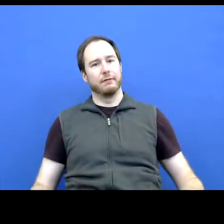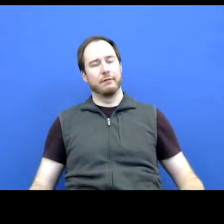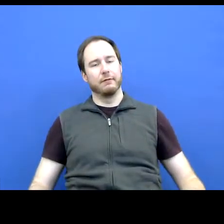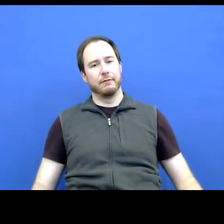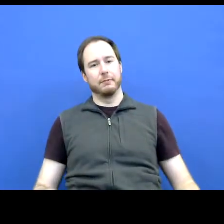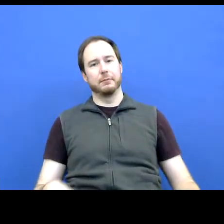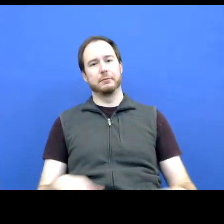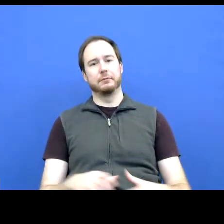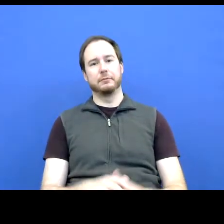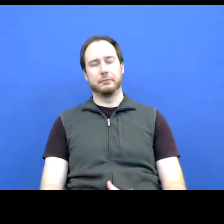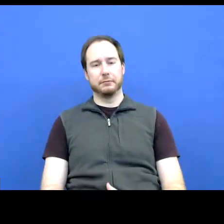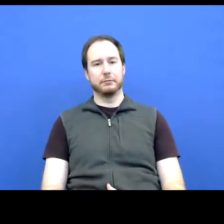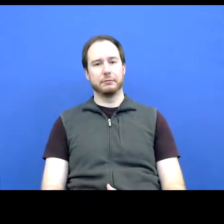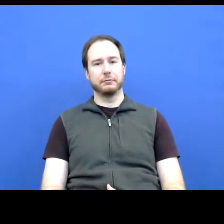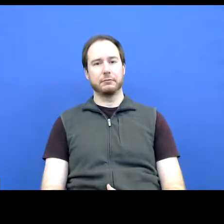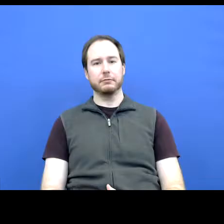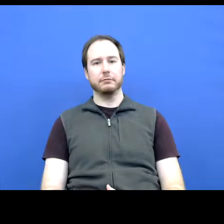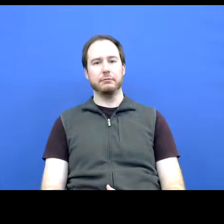or provide any feedback?